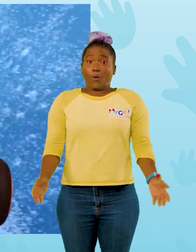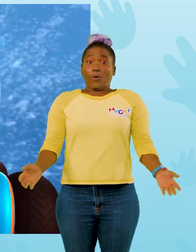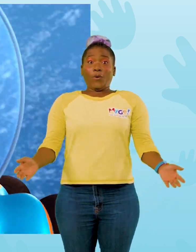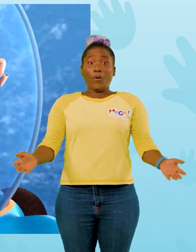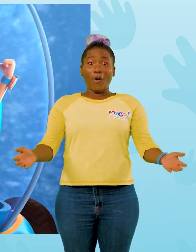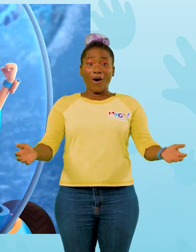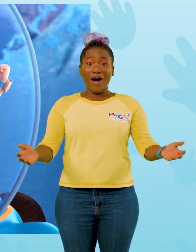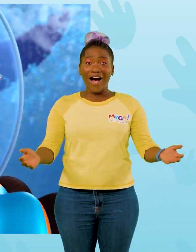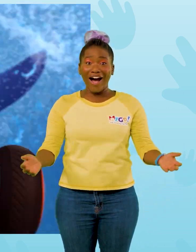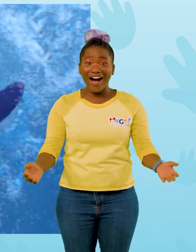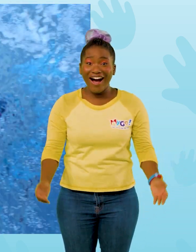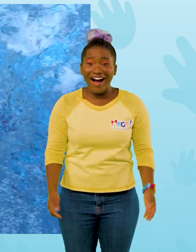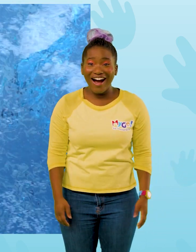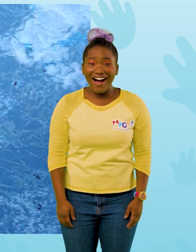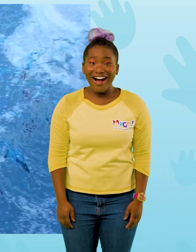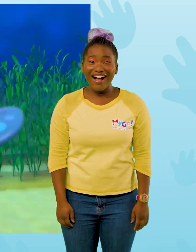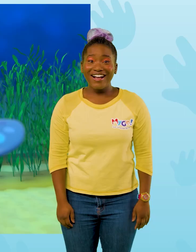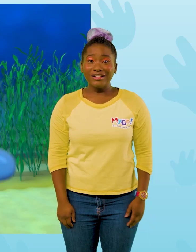Whoa!